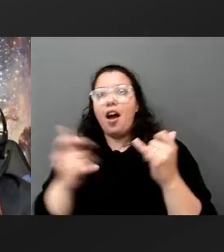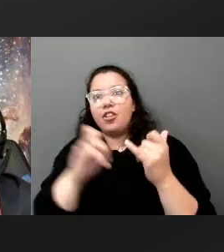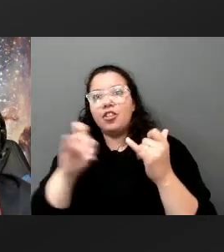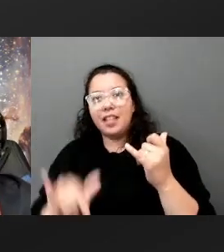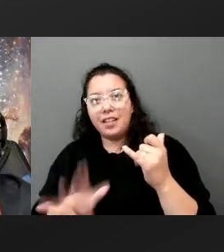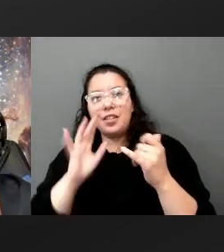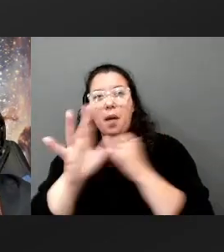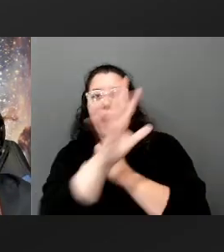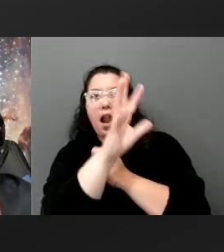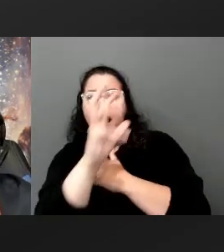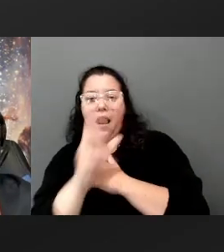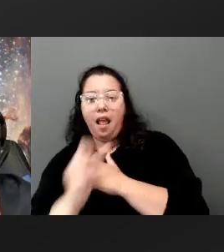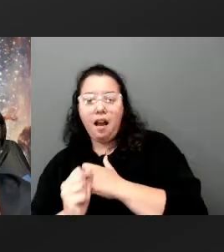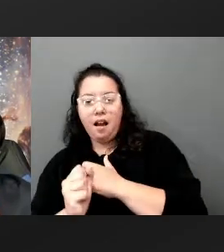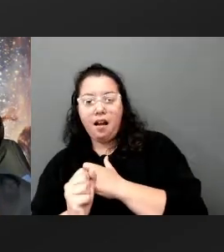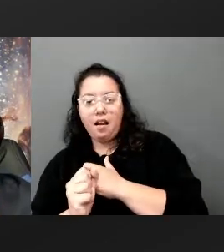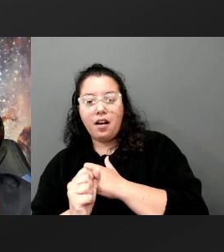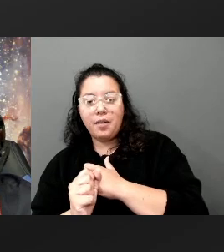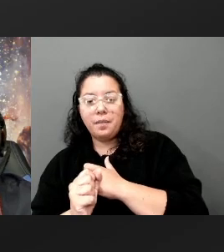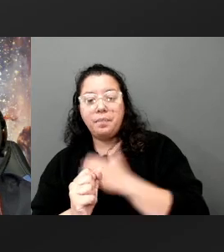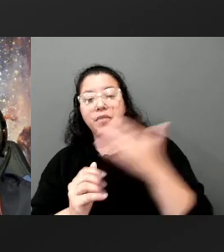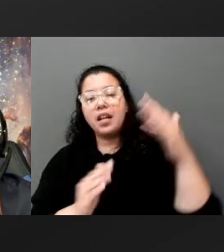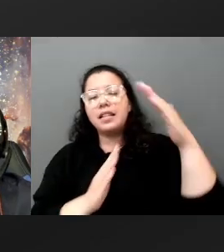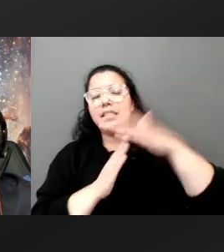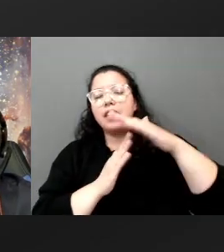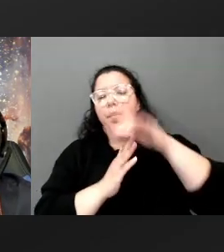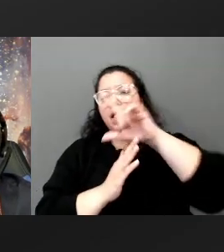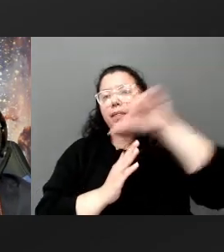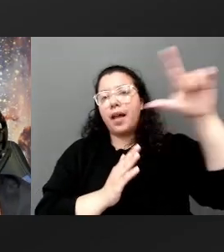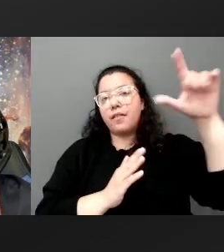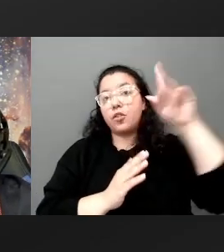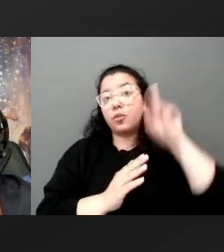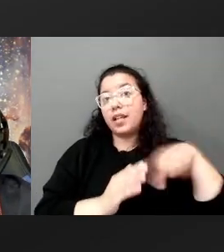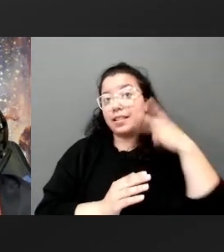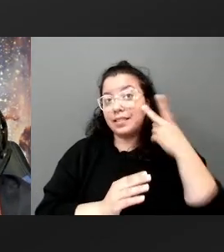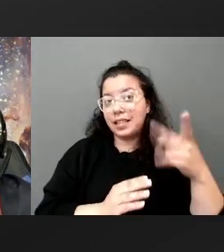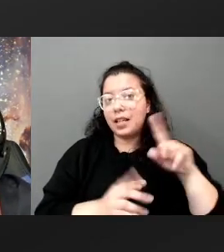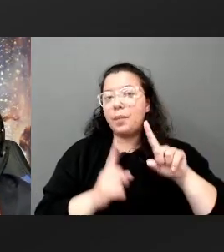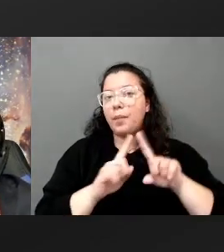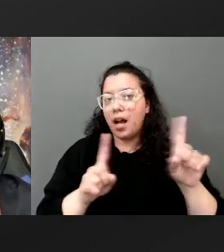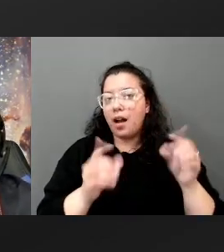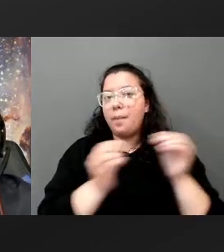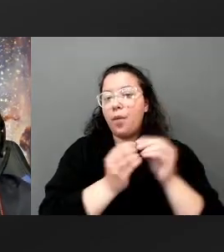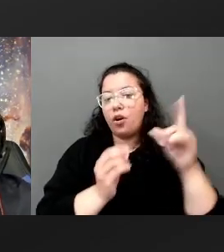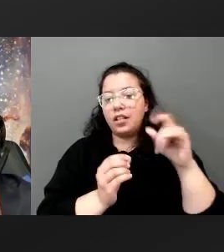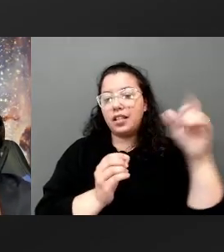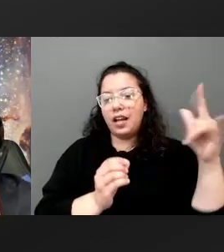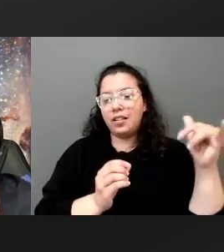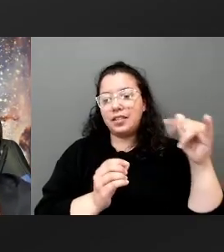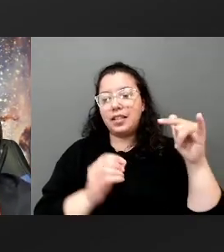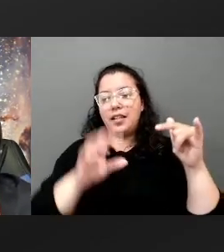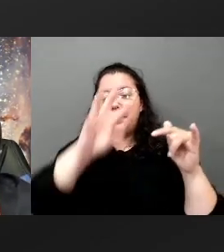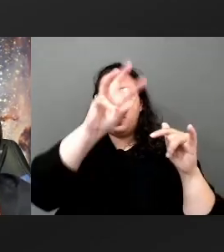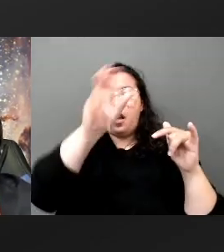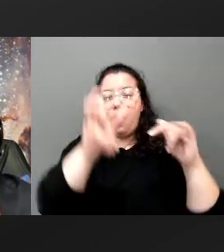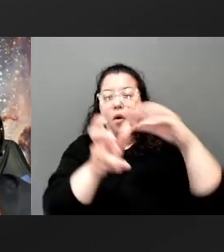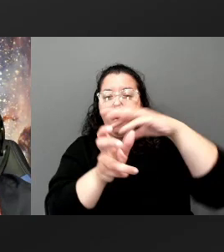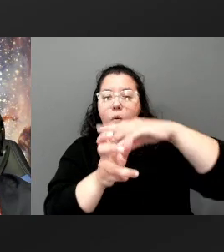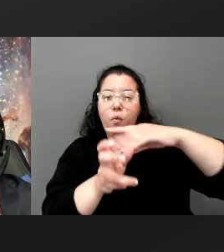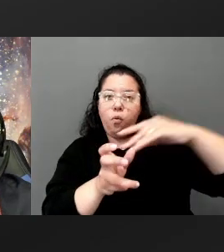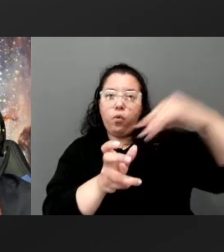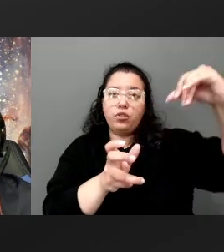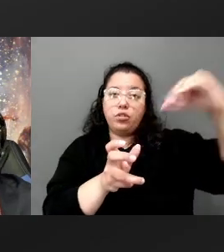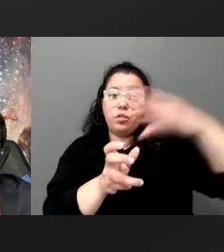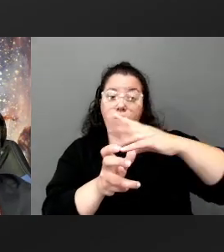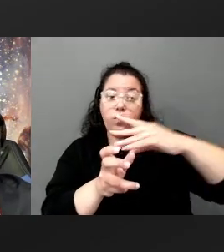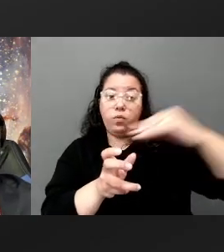off screen, off to the top left or so. What's particularly fascinating about this image, though, and what's really new and what